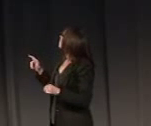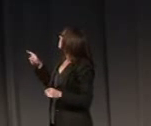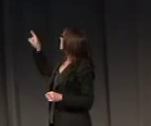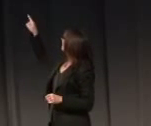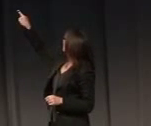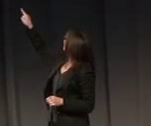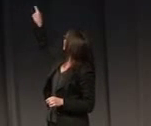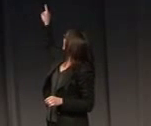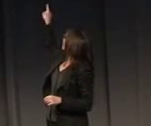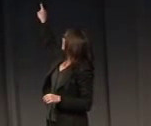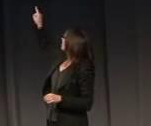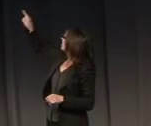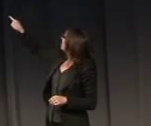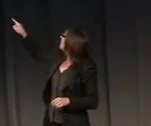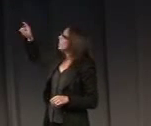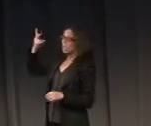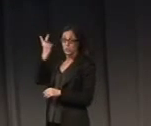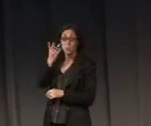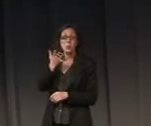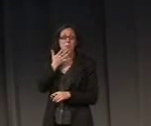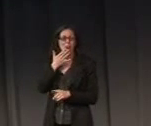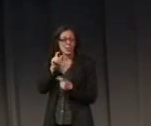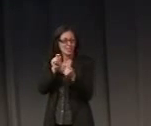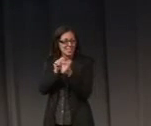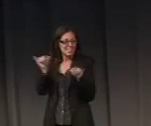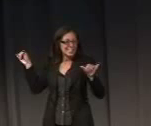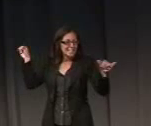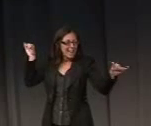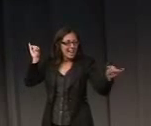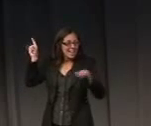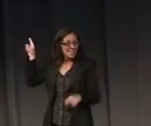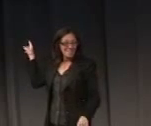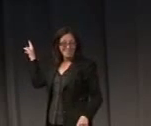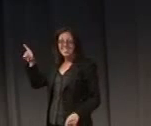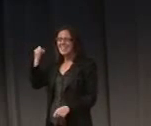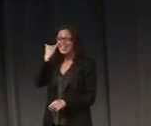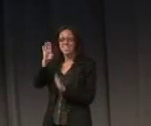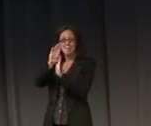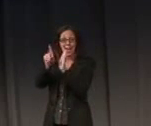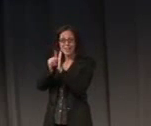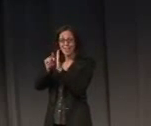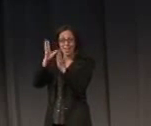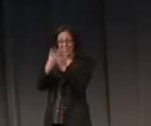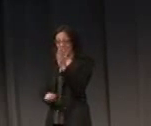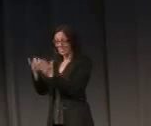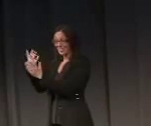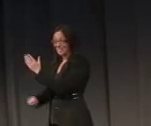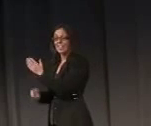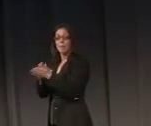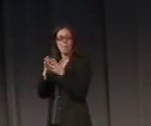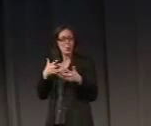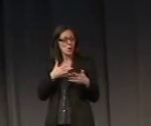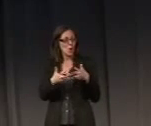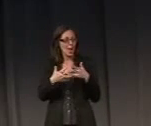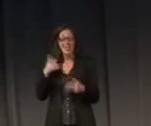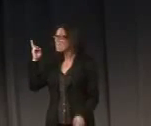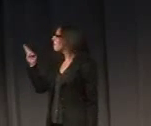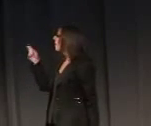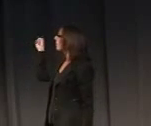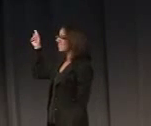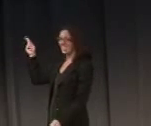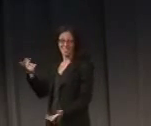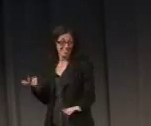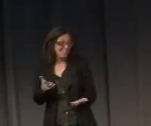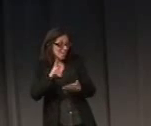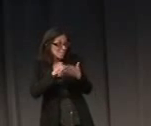to that patch, and we know it's so because you can just eclipse the background, and it turns out in both those cases it's gray. So you can see why painting color